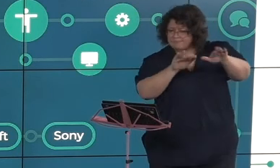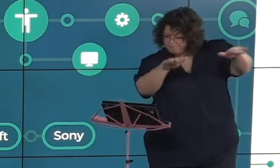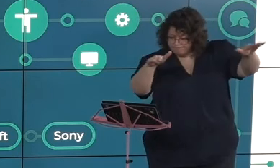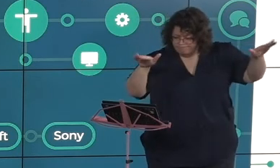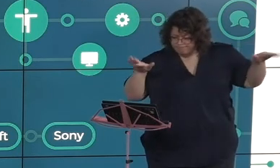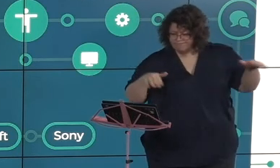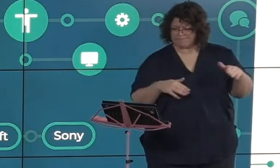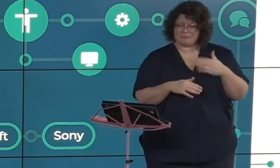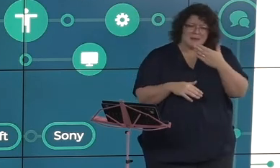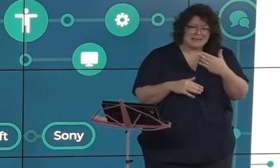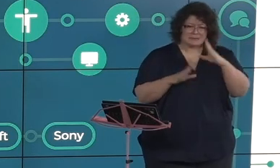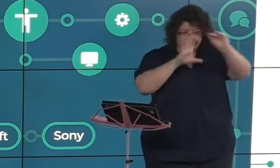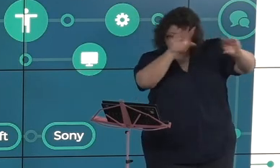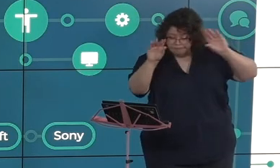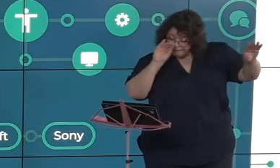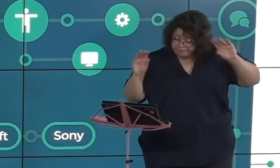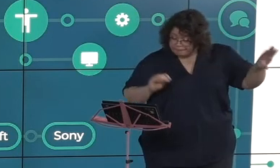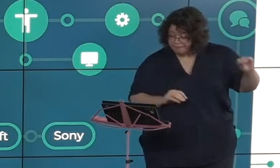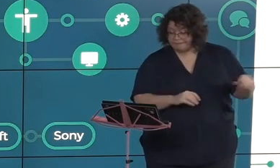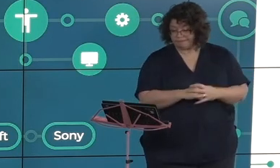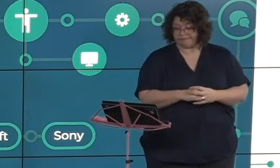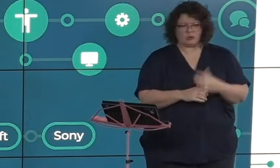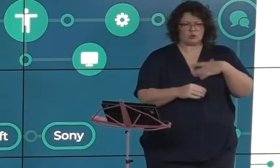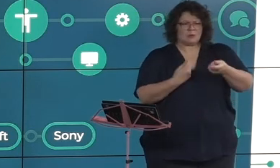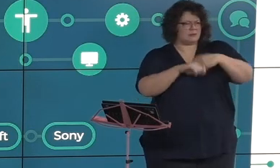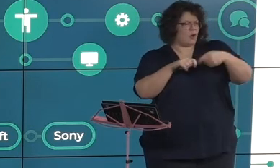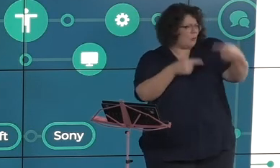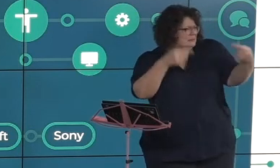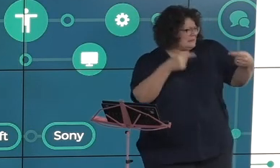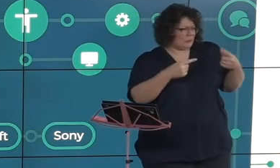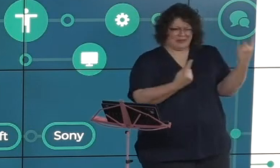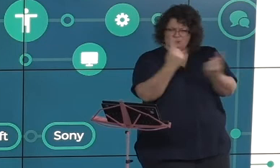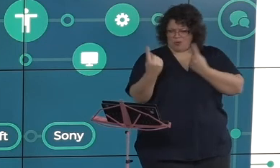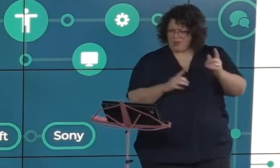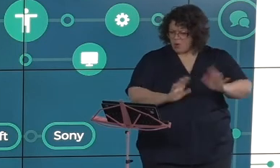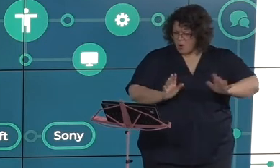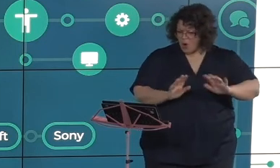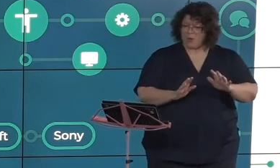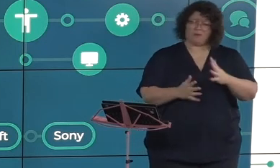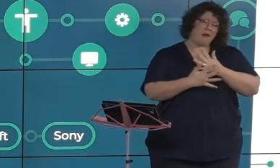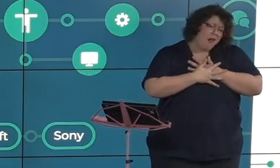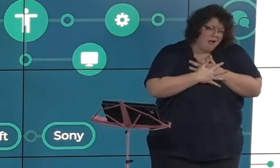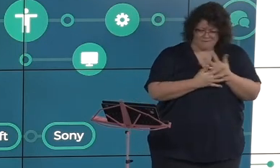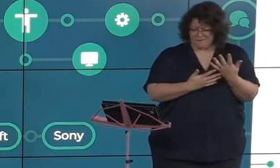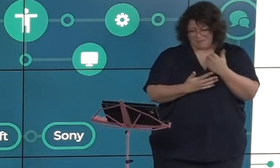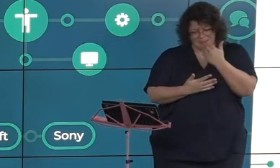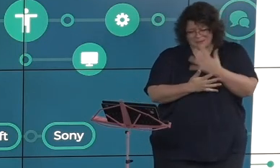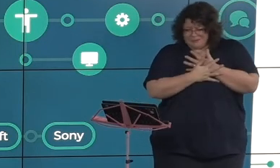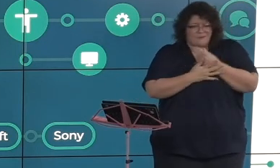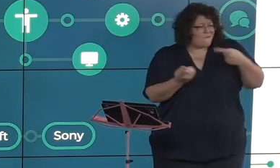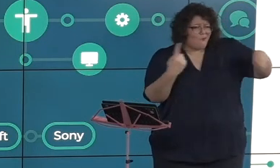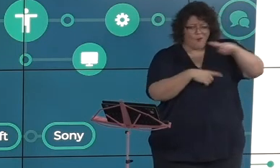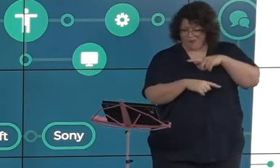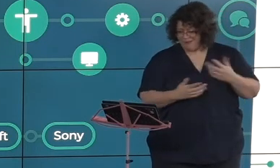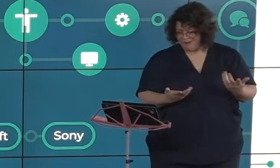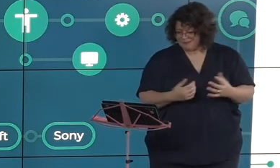There's enough love and room for all of us. If I give to you, I don't take away from myself. Satya Nadella, Hector Minto, who